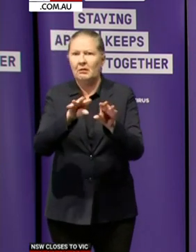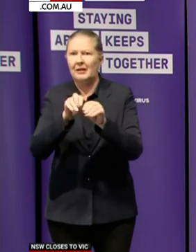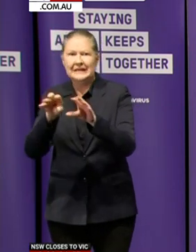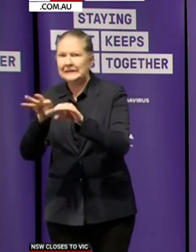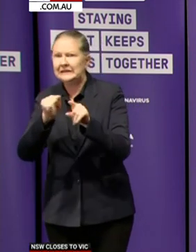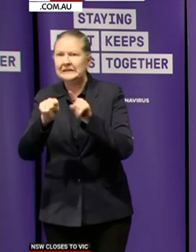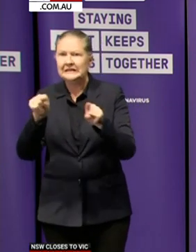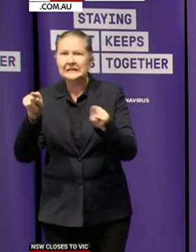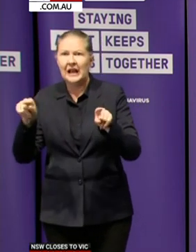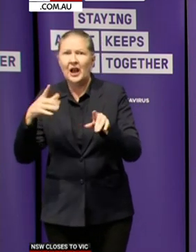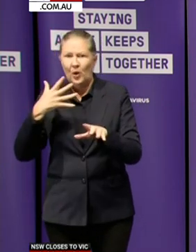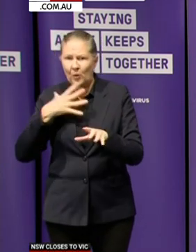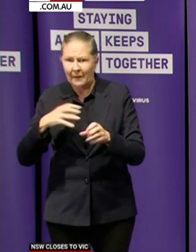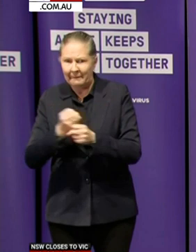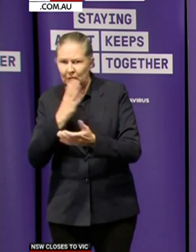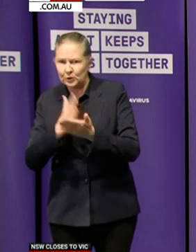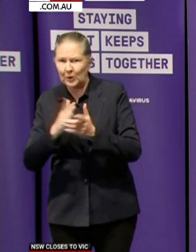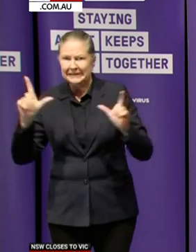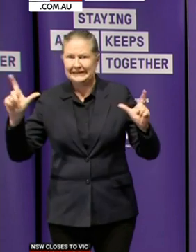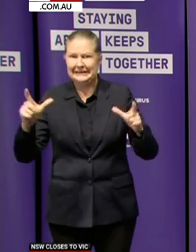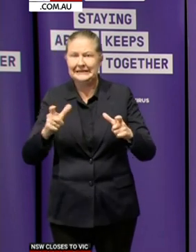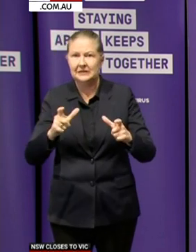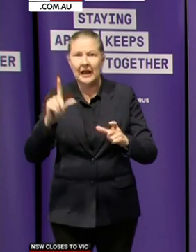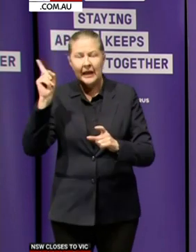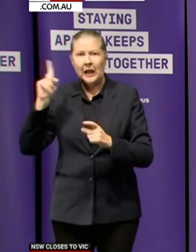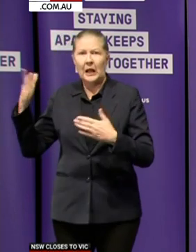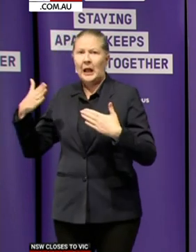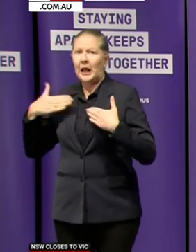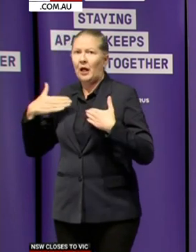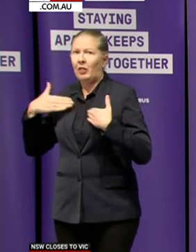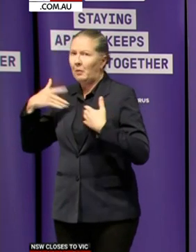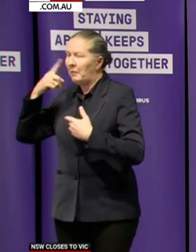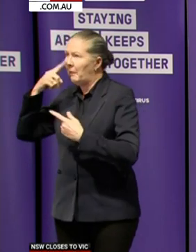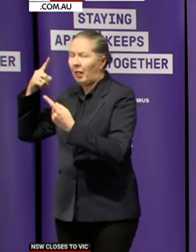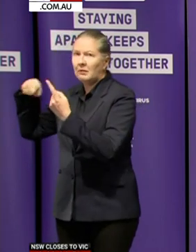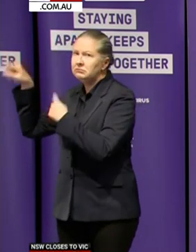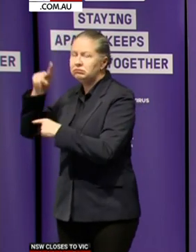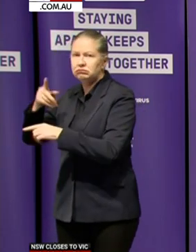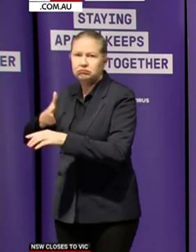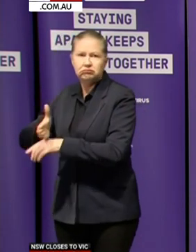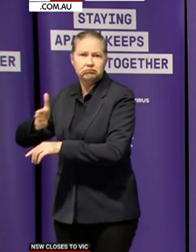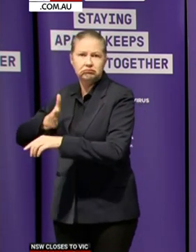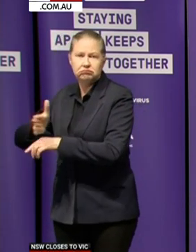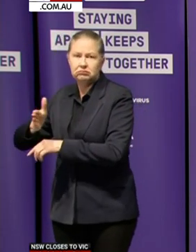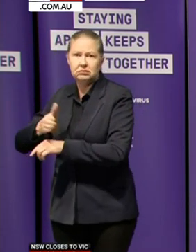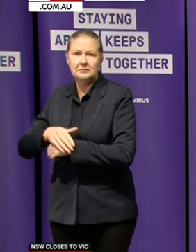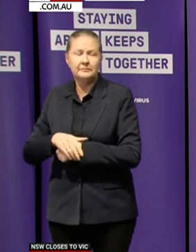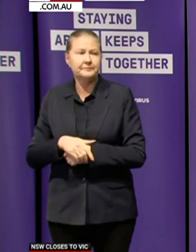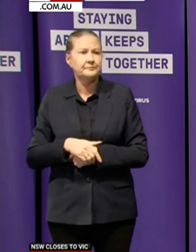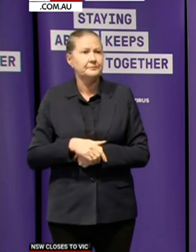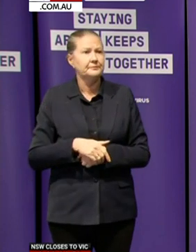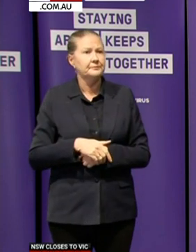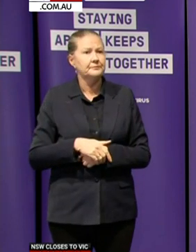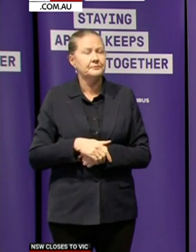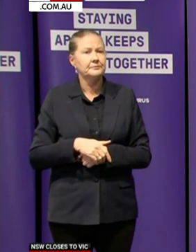contain the spread of the virus. And our public health team is doing that very important work as best they possibly can. In terms of